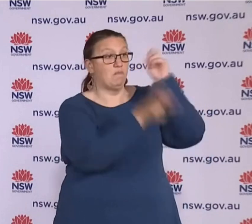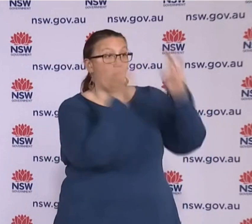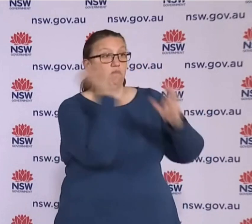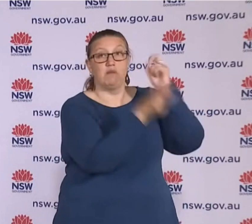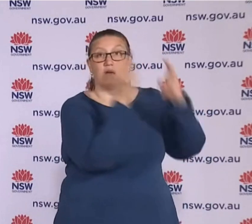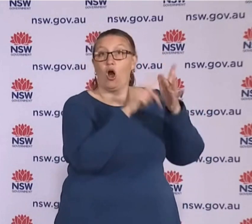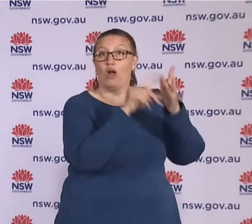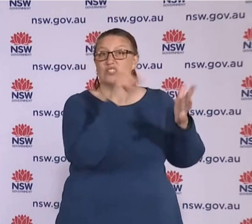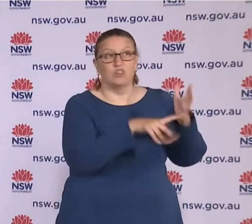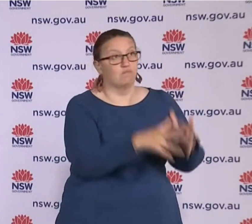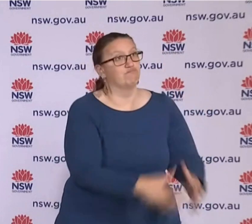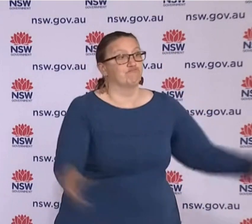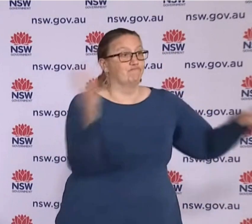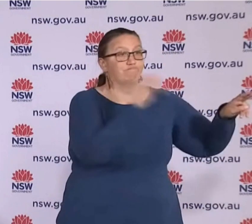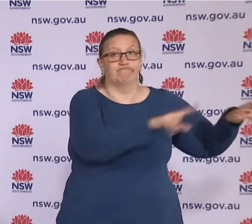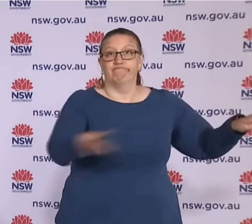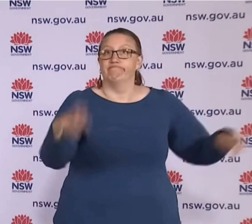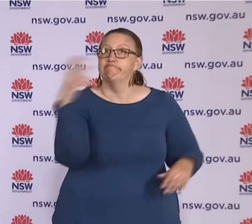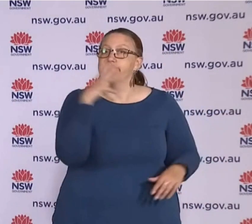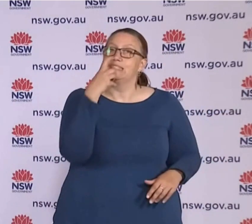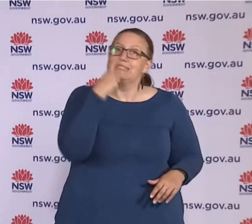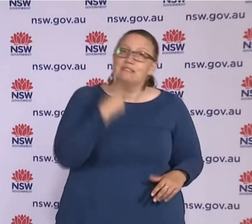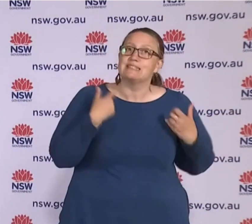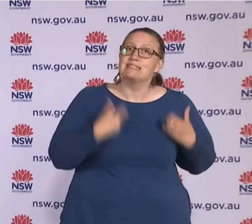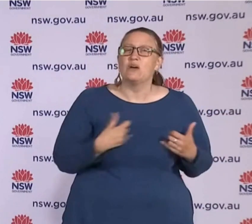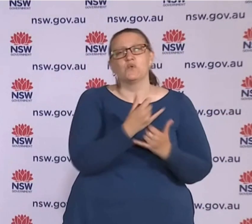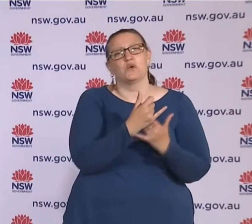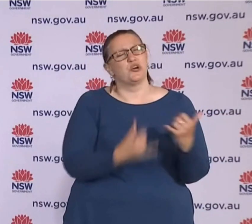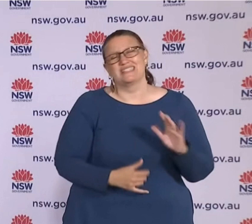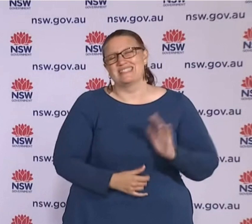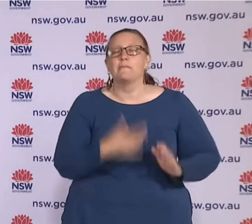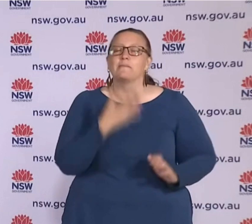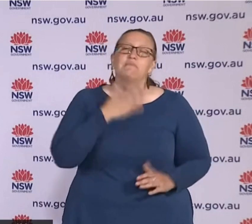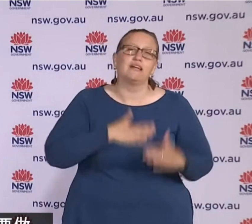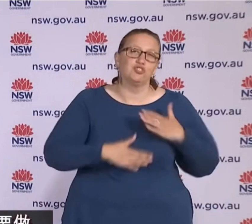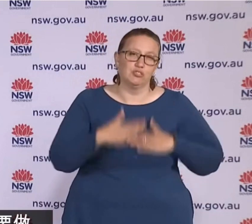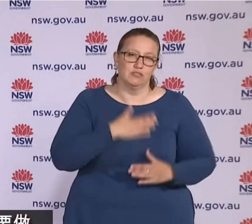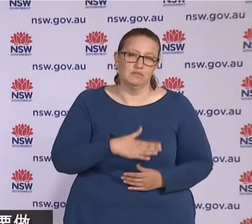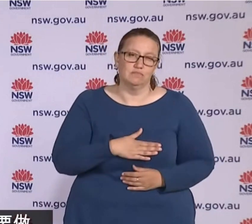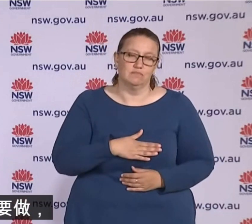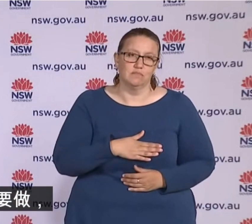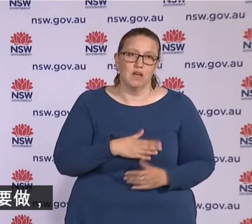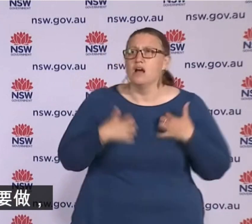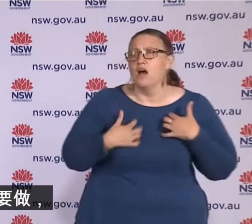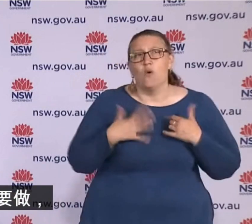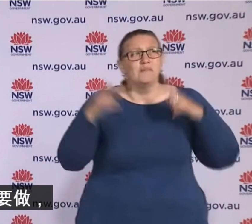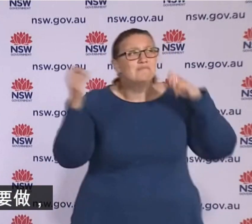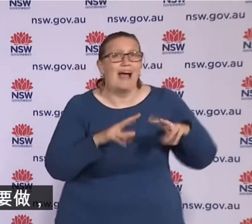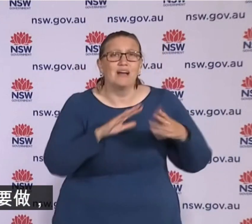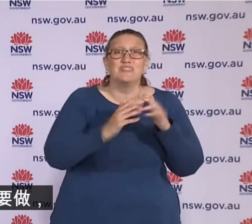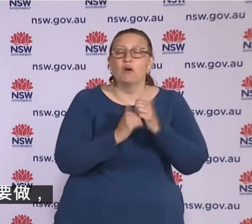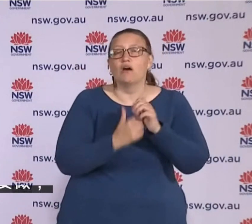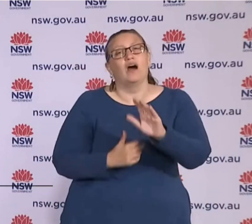intensive care go through the roof. So if it's only a couple of weeks, I just ask everybody for that patience. There'll be plenty for us to do at 70%, which will keep us